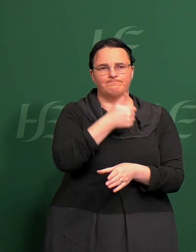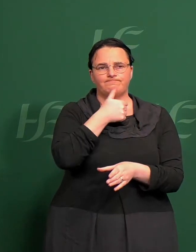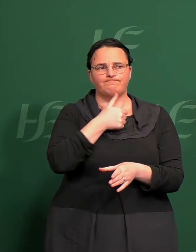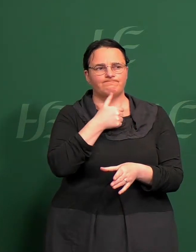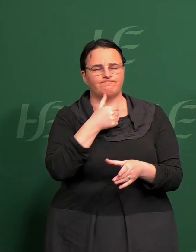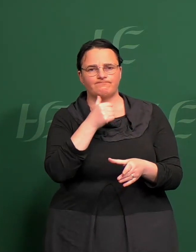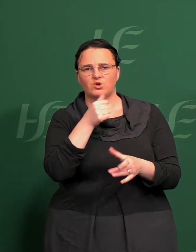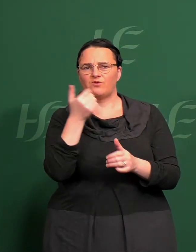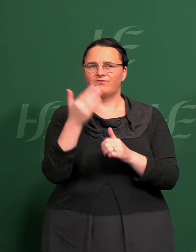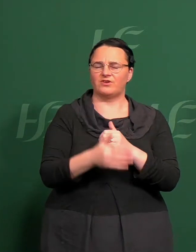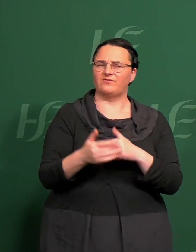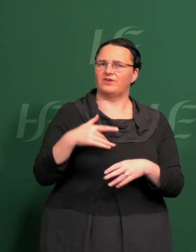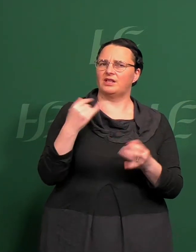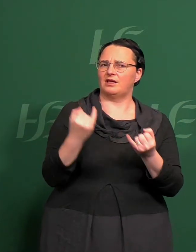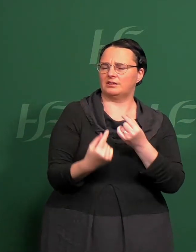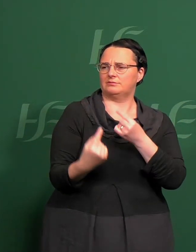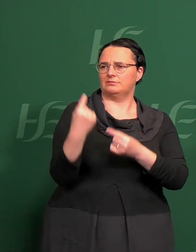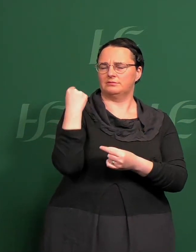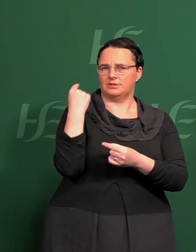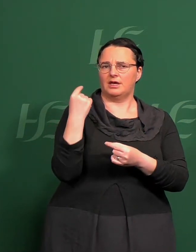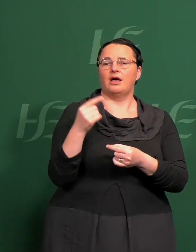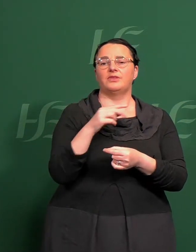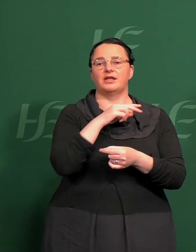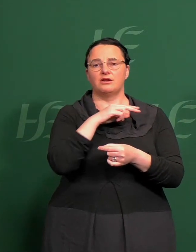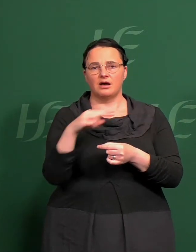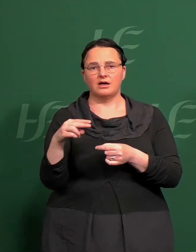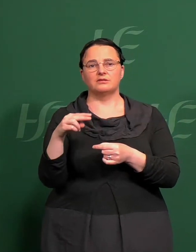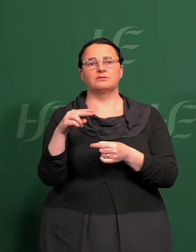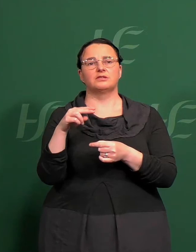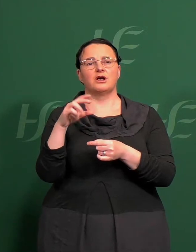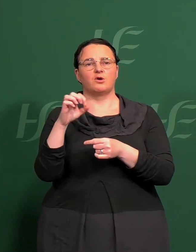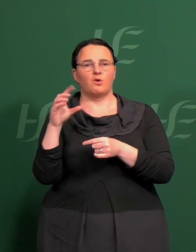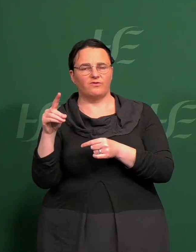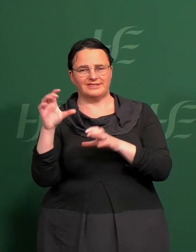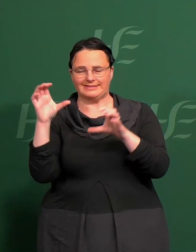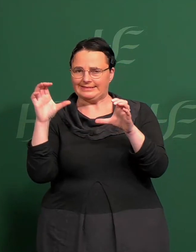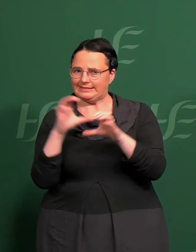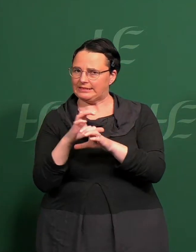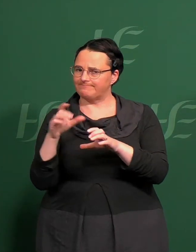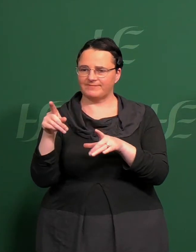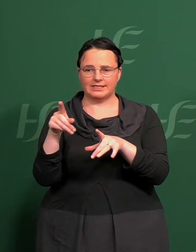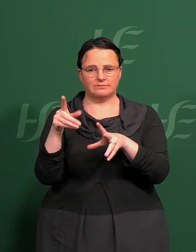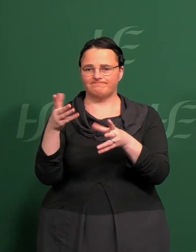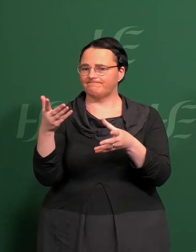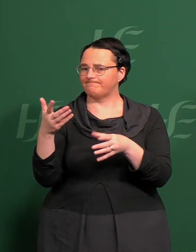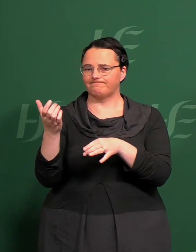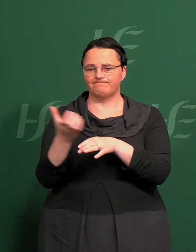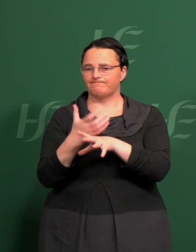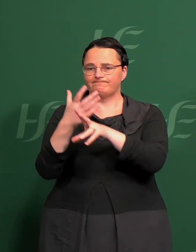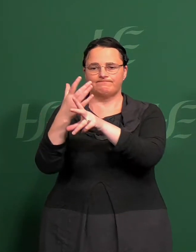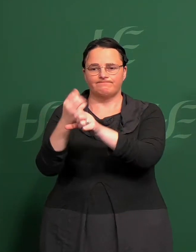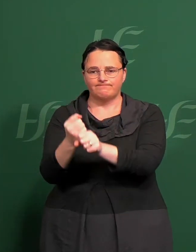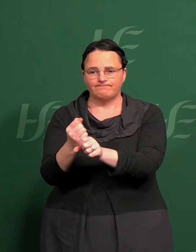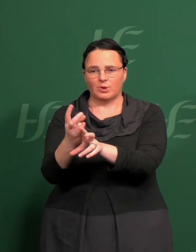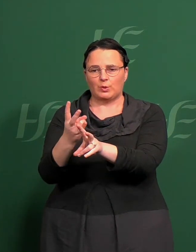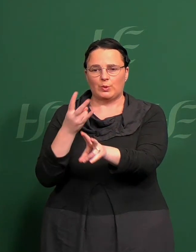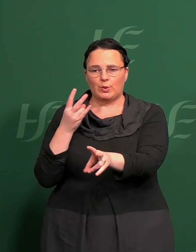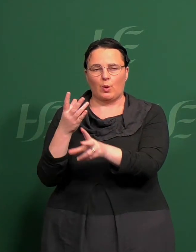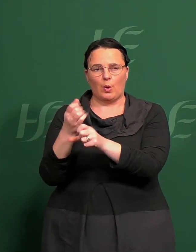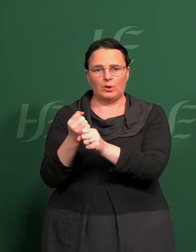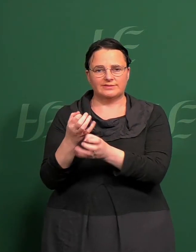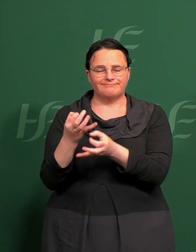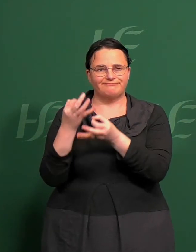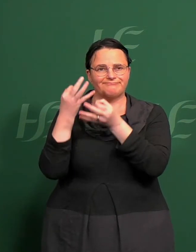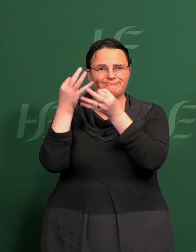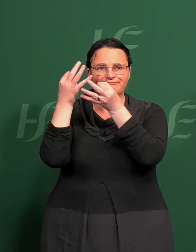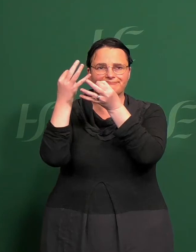And indeed, all non-COVID, non-urgent, non-COVID care had to be ceased for a longer period of time that we do know